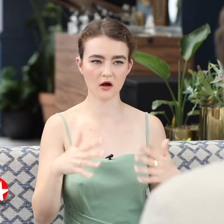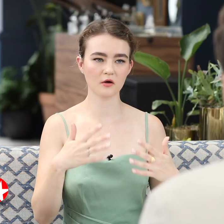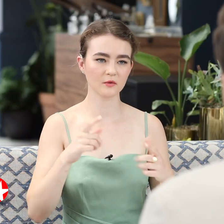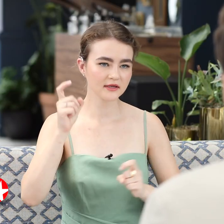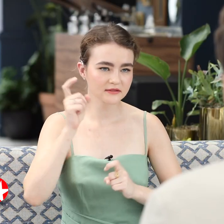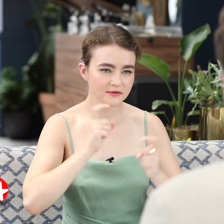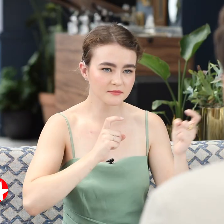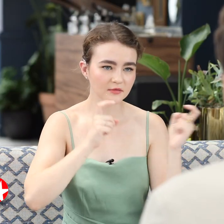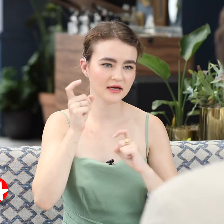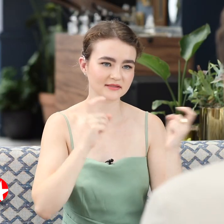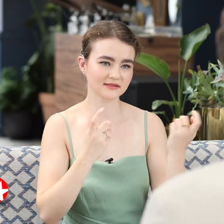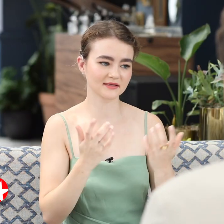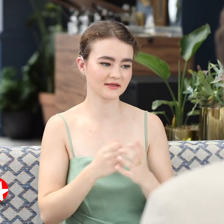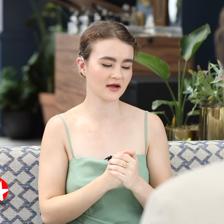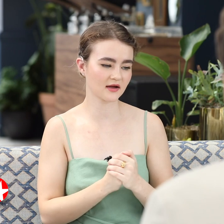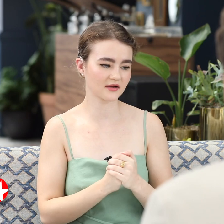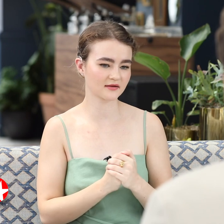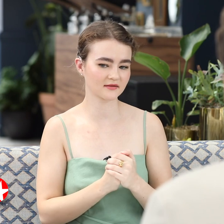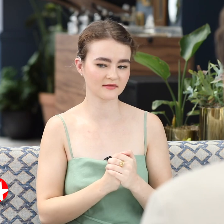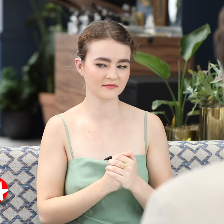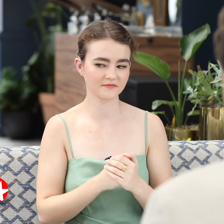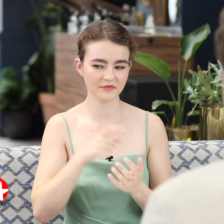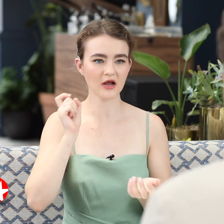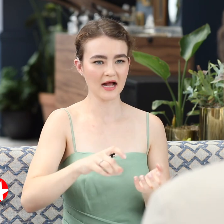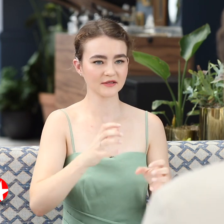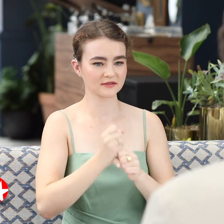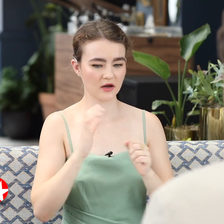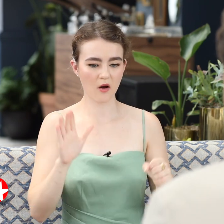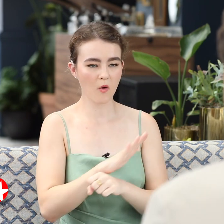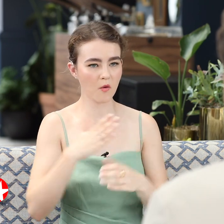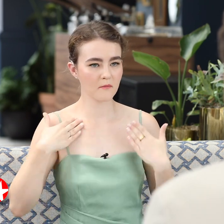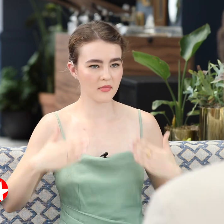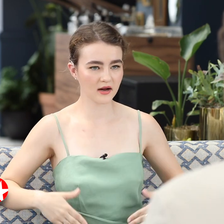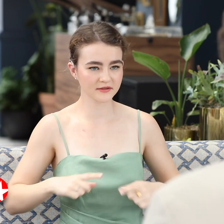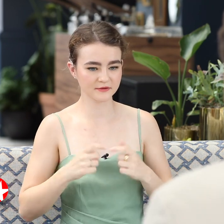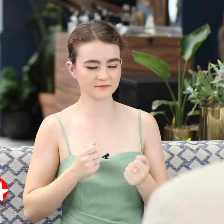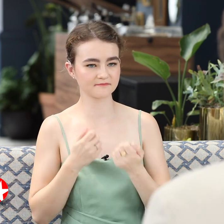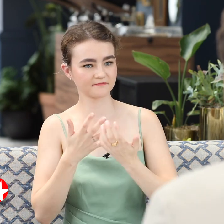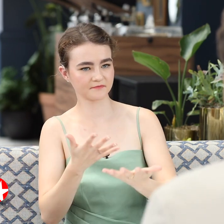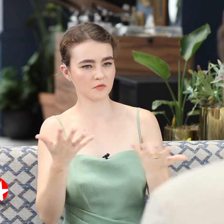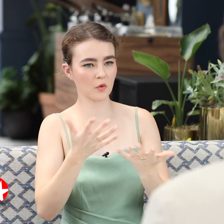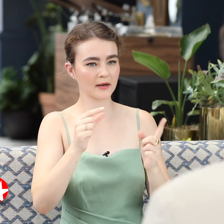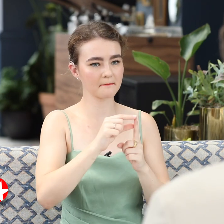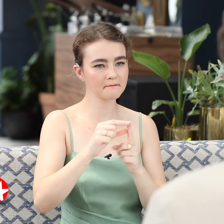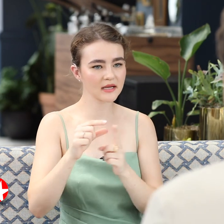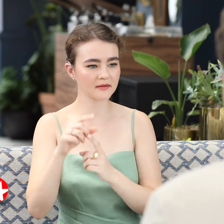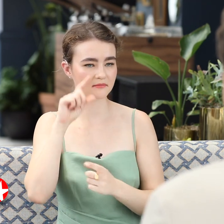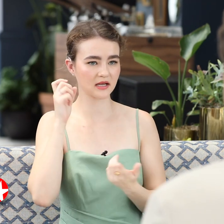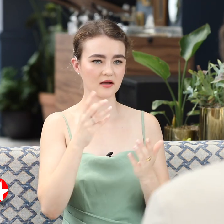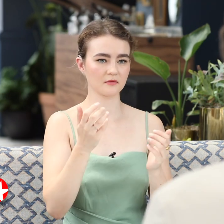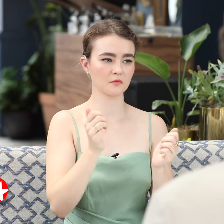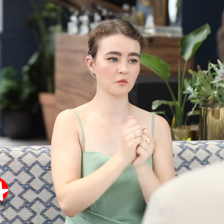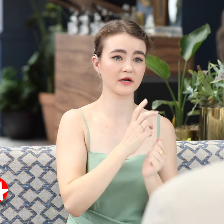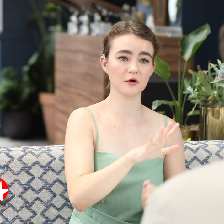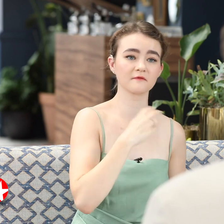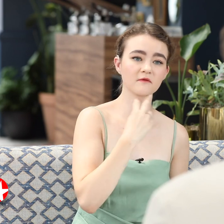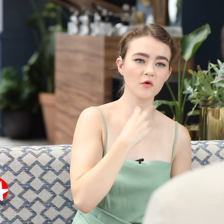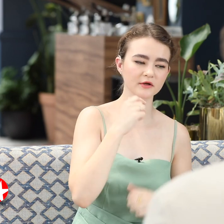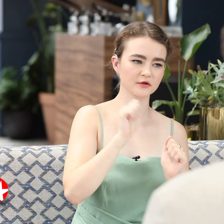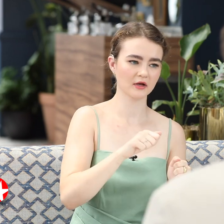Sign Language is already expressive as a language, and it's expressed through your body.